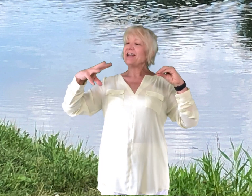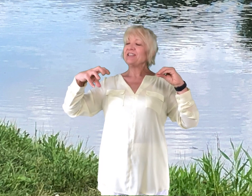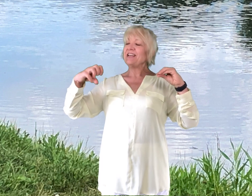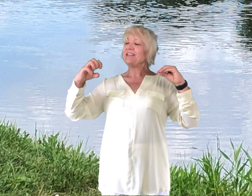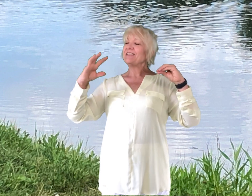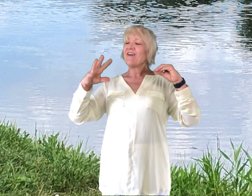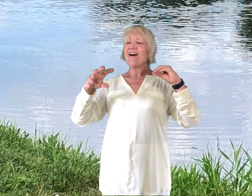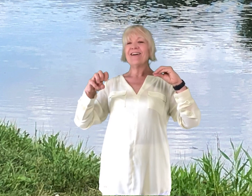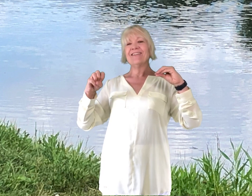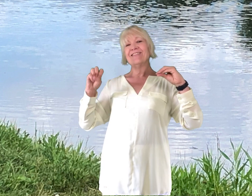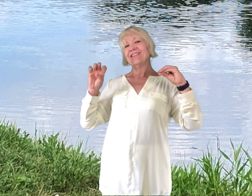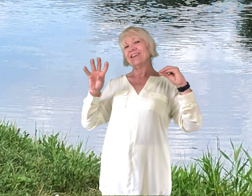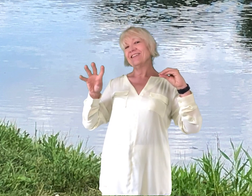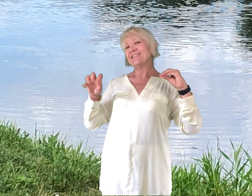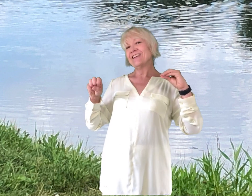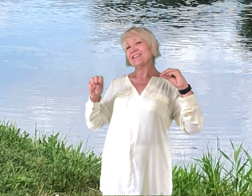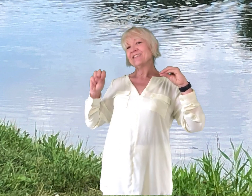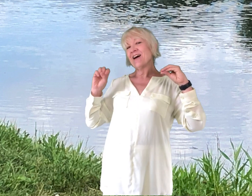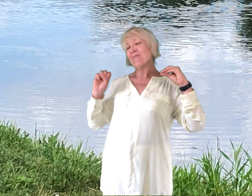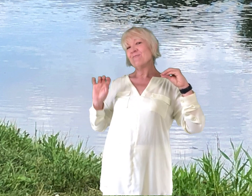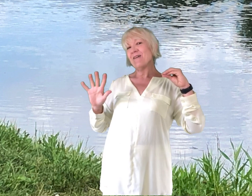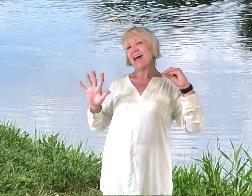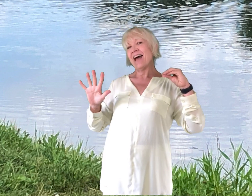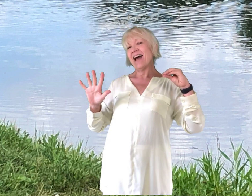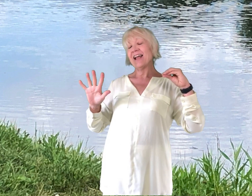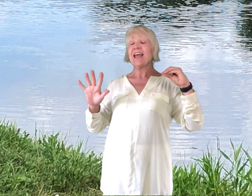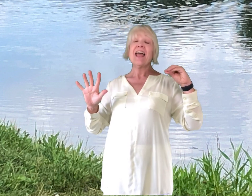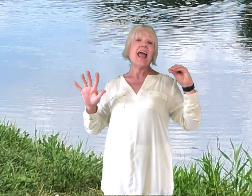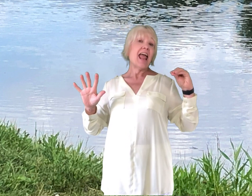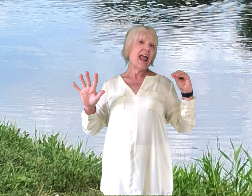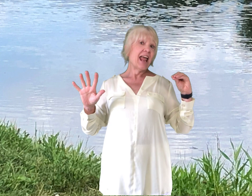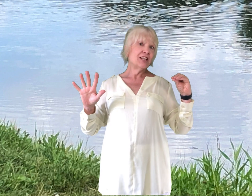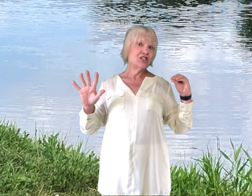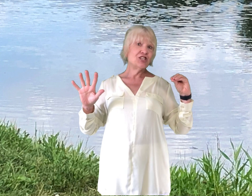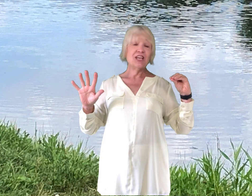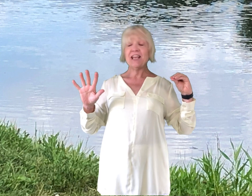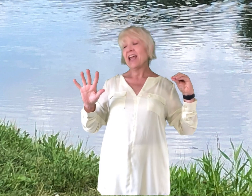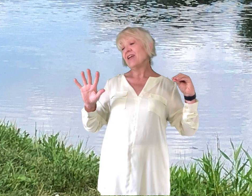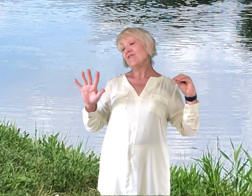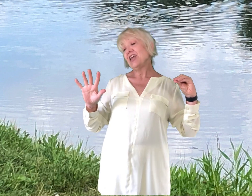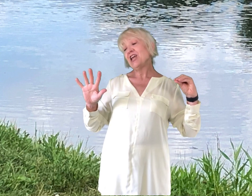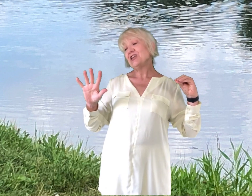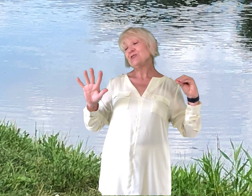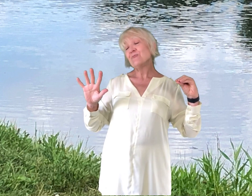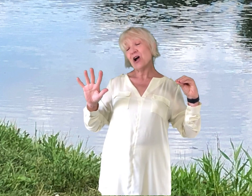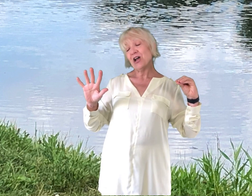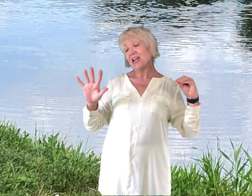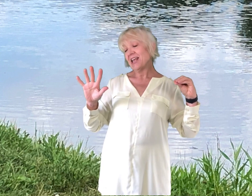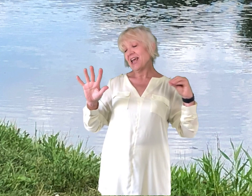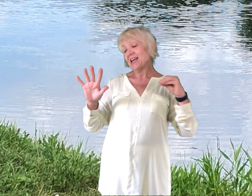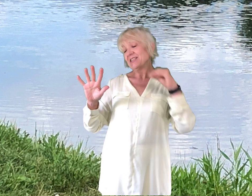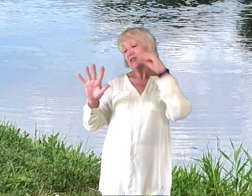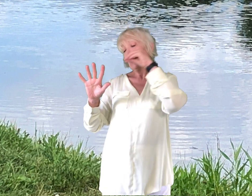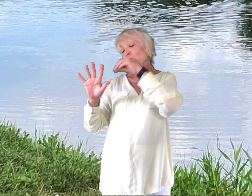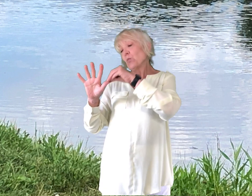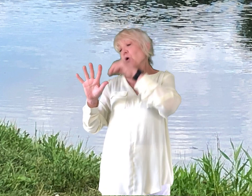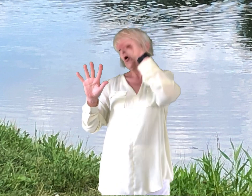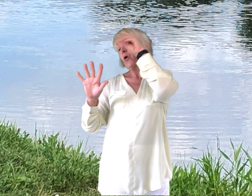little ducks came back. And she gave each one a kiss. Mwah,